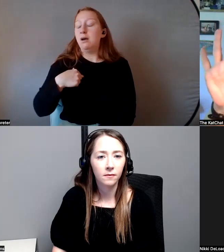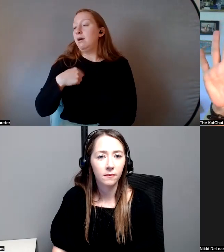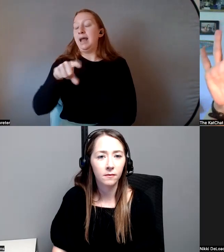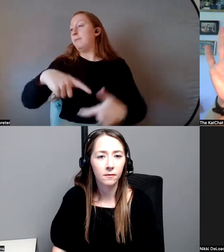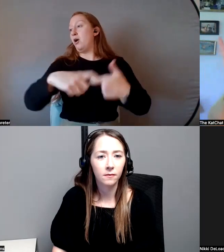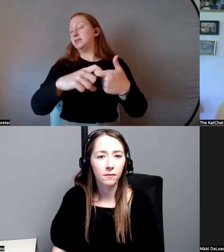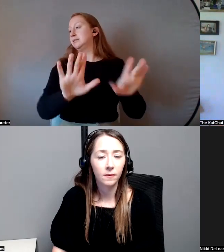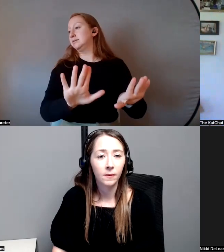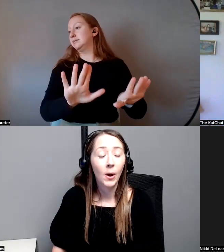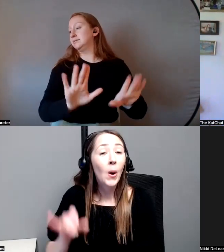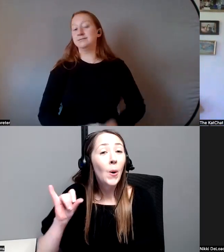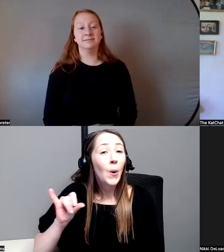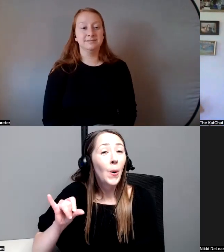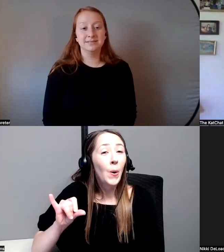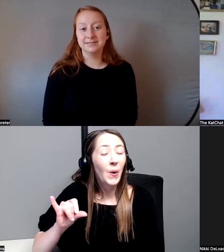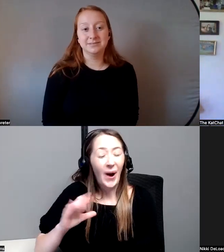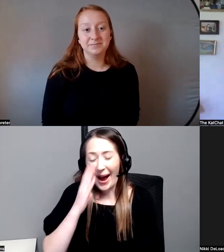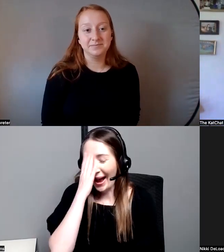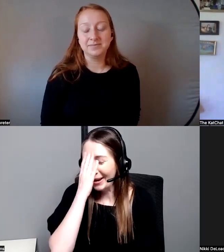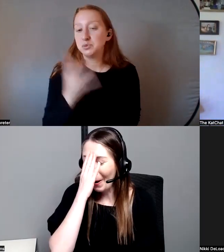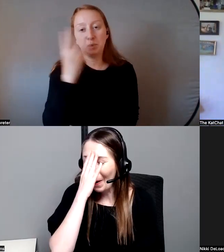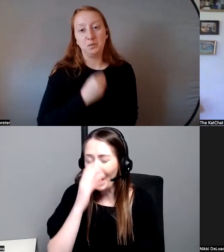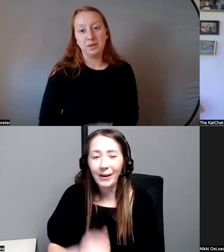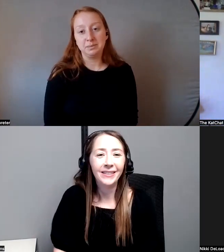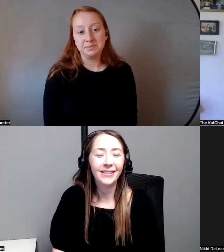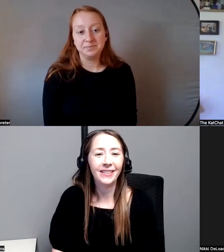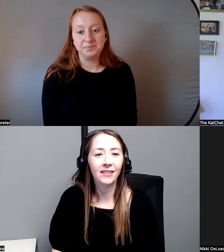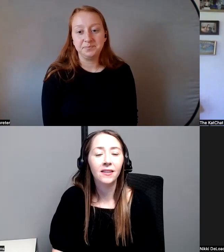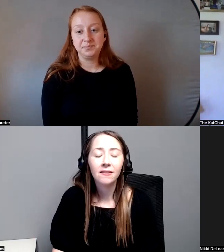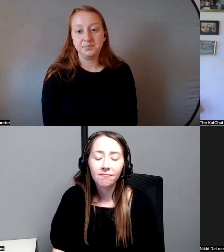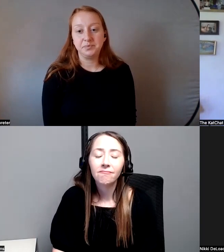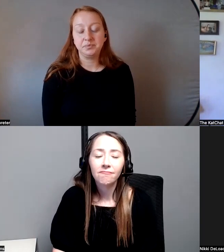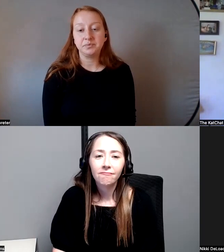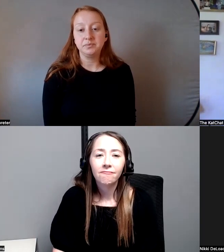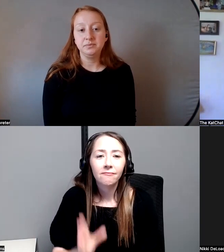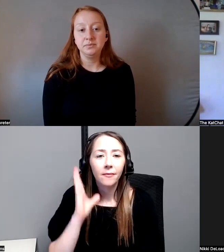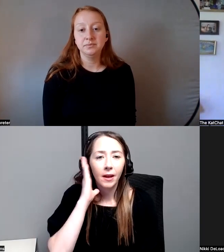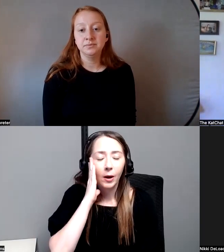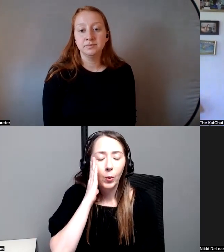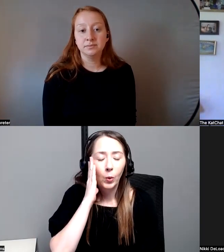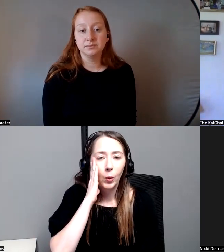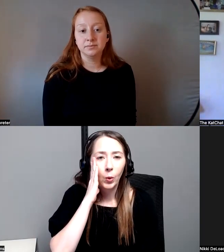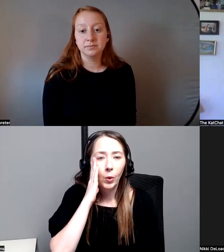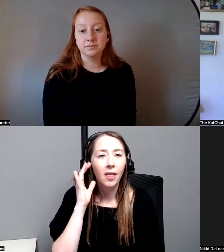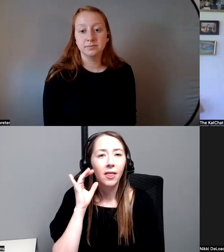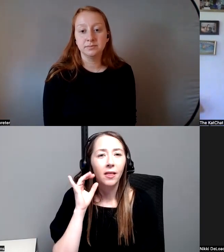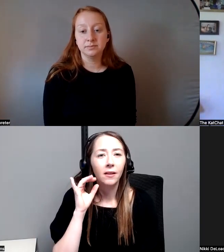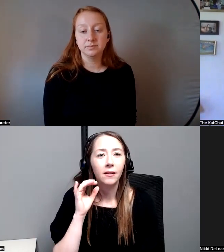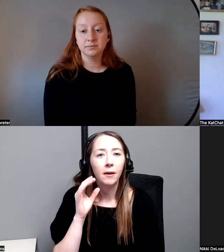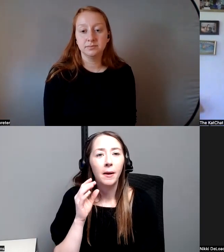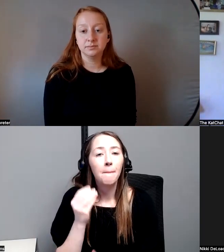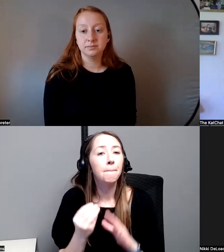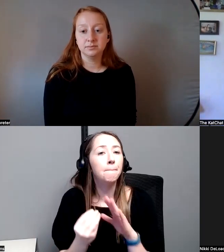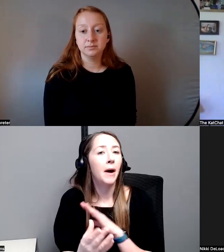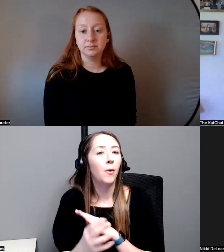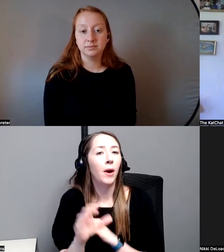right now. oh, That was just I know. I know. That's the other, by the way,